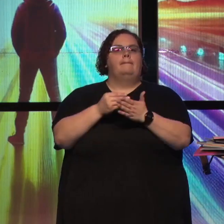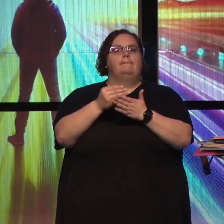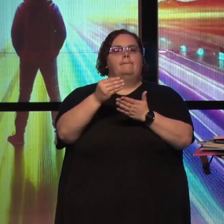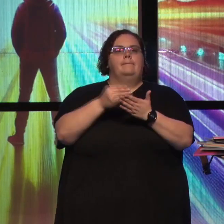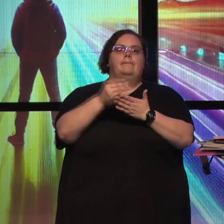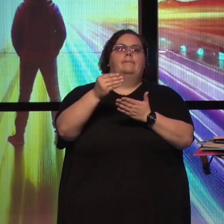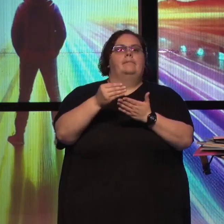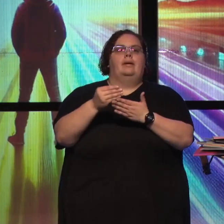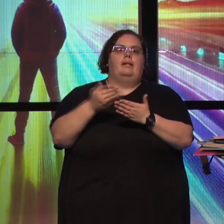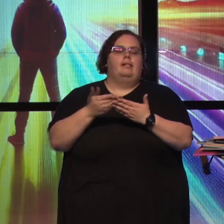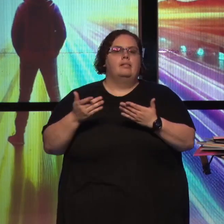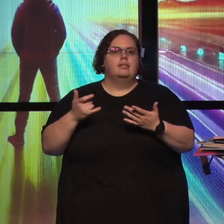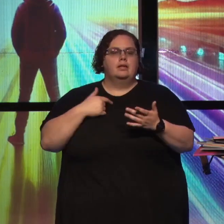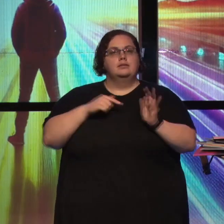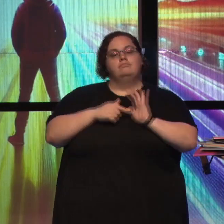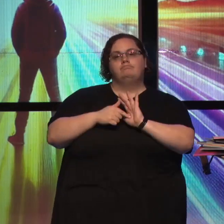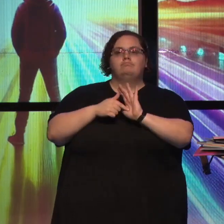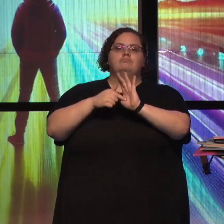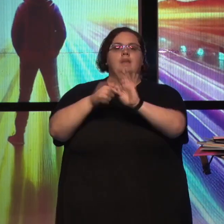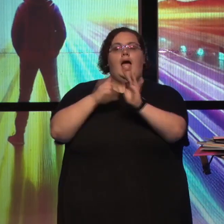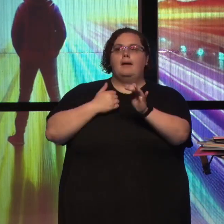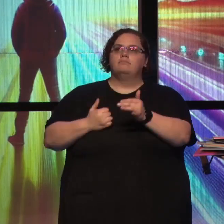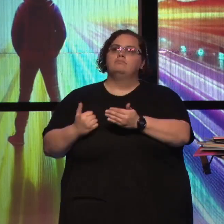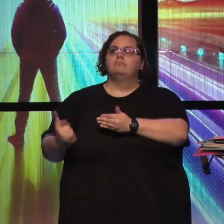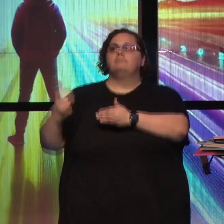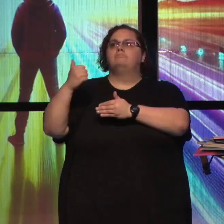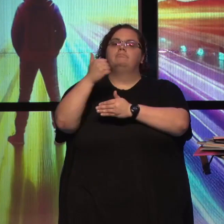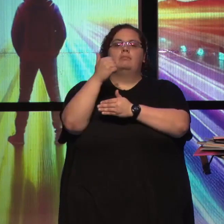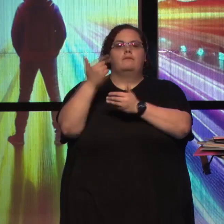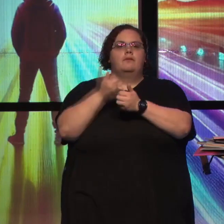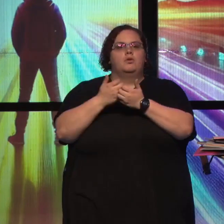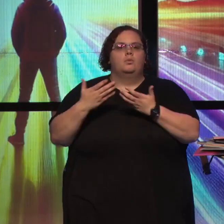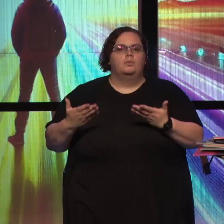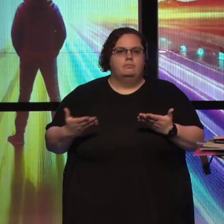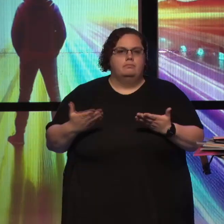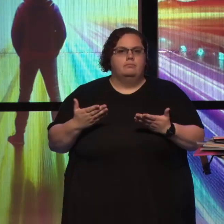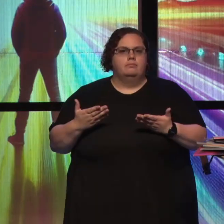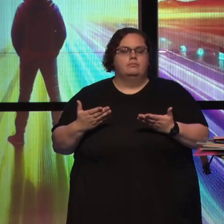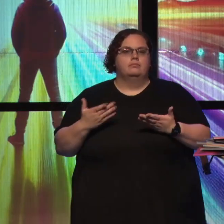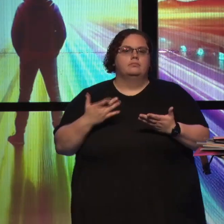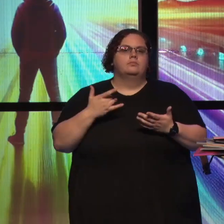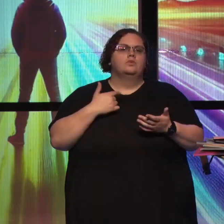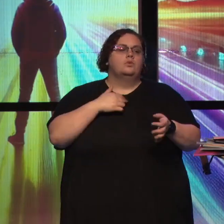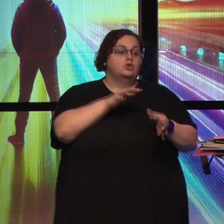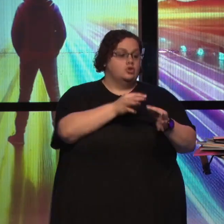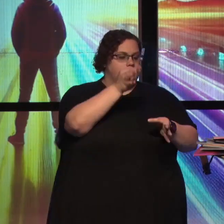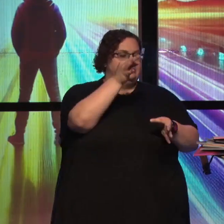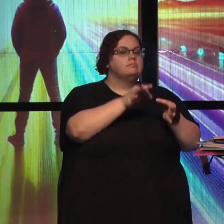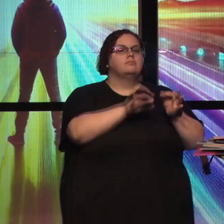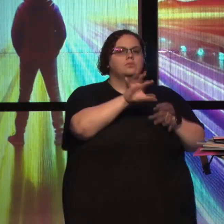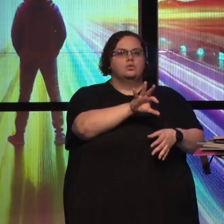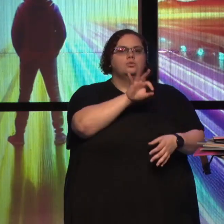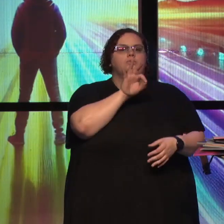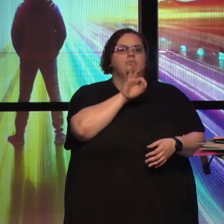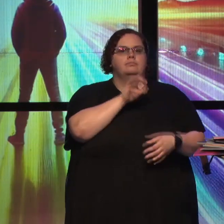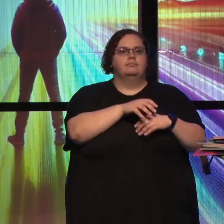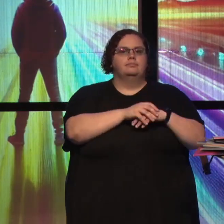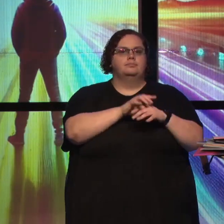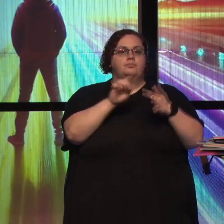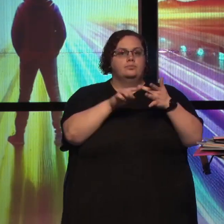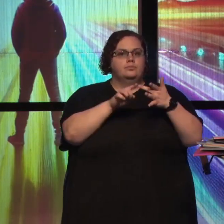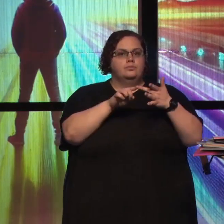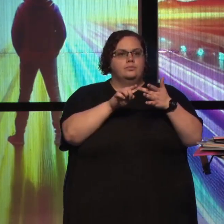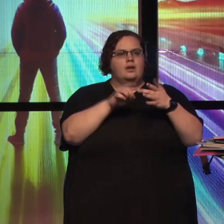display, and it ultimately says, I have a superior way about me. So we choose simplicity over opulence. Choose critical